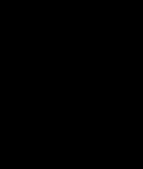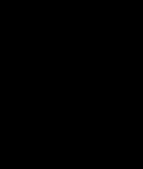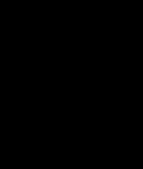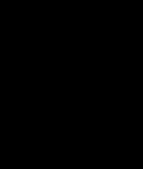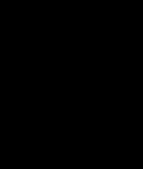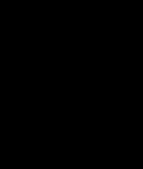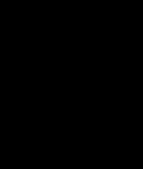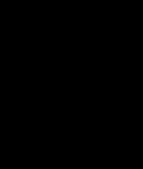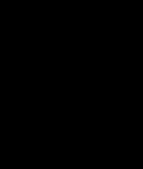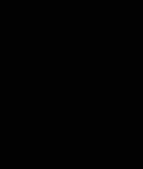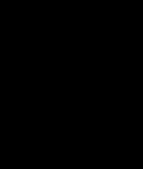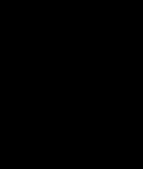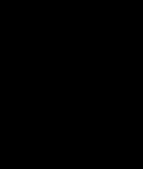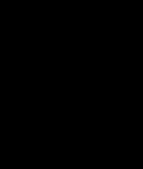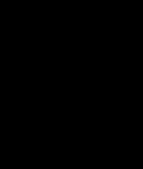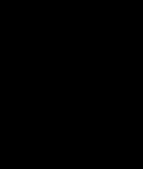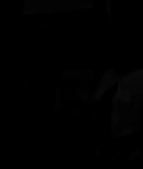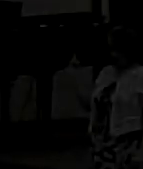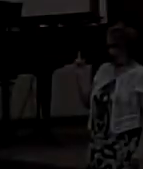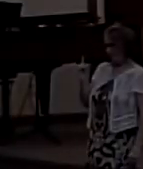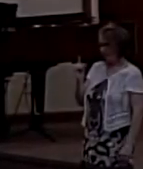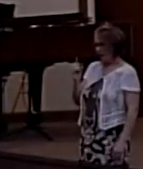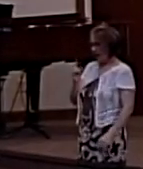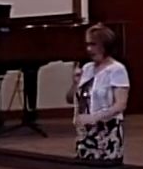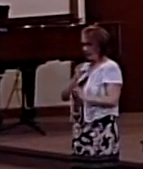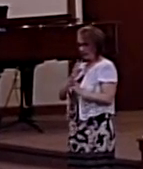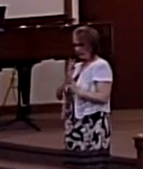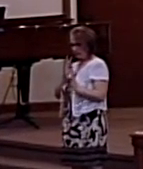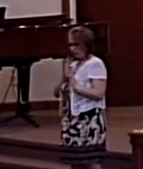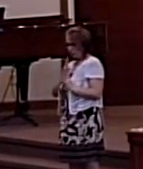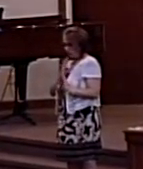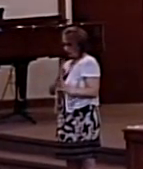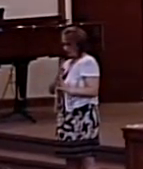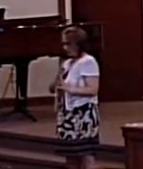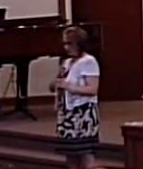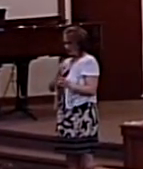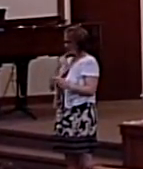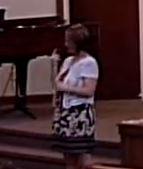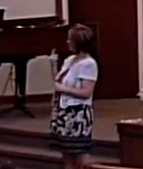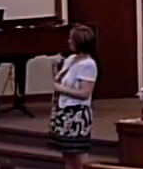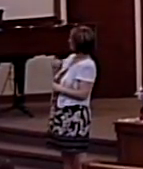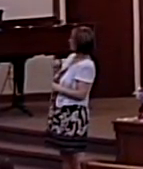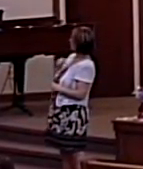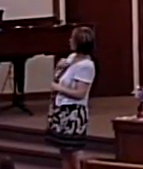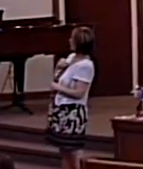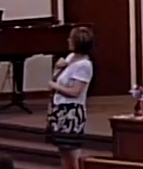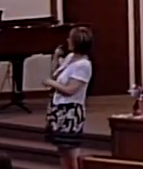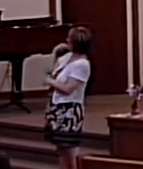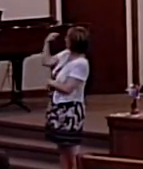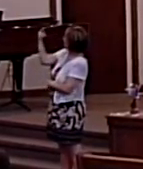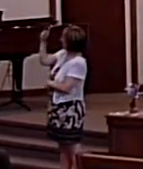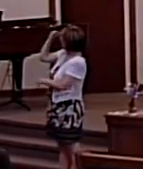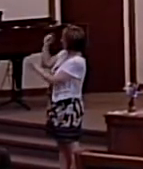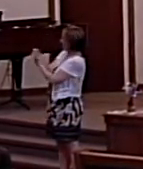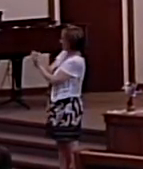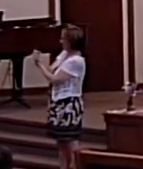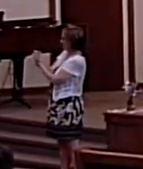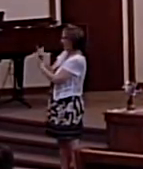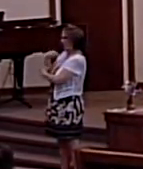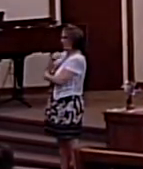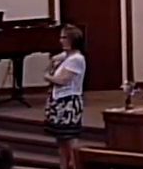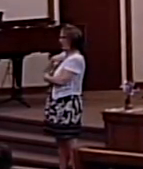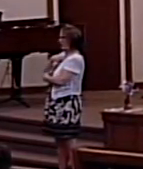there, when Jesus comes and Jesus gives this message, they said to him, we are of the descendants of Abraham. We have never been